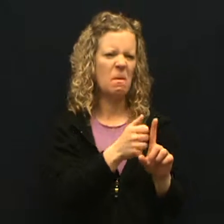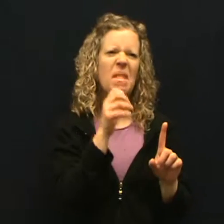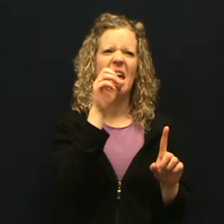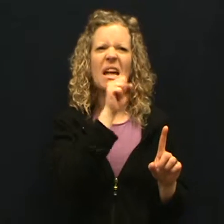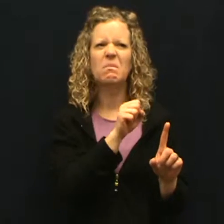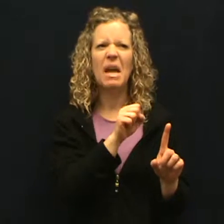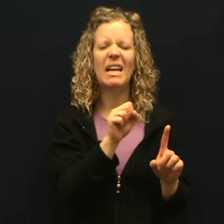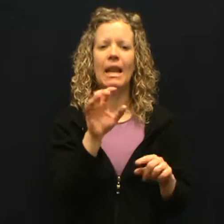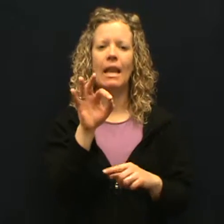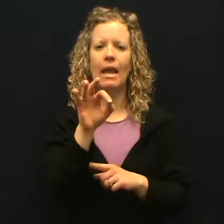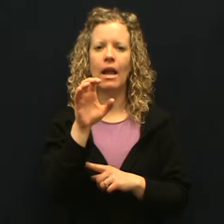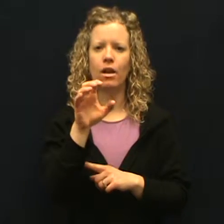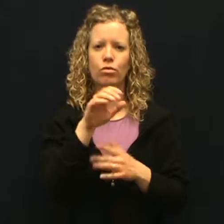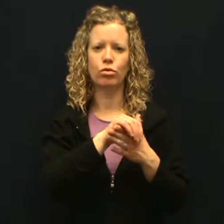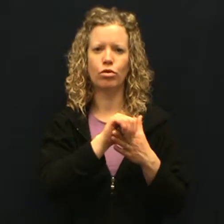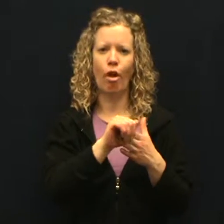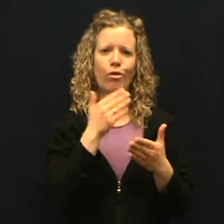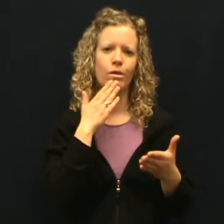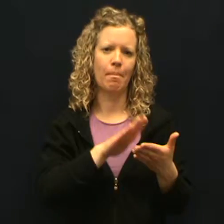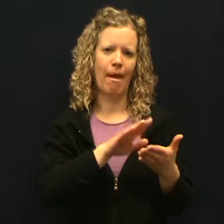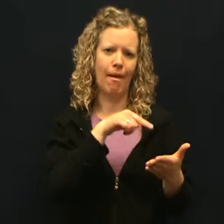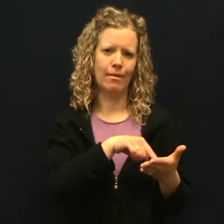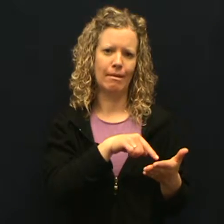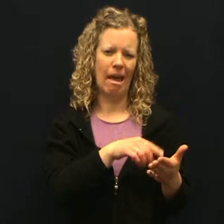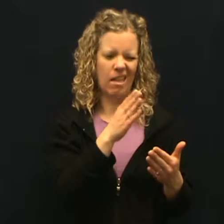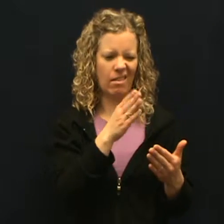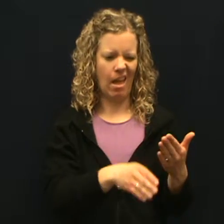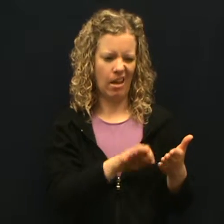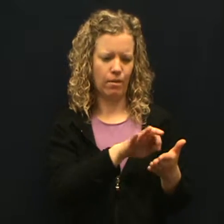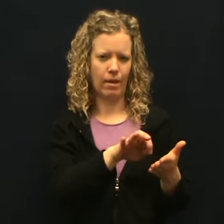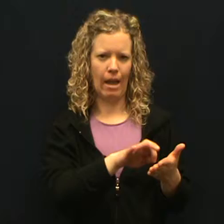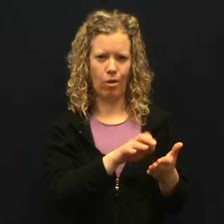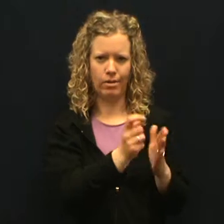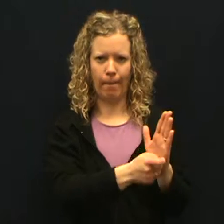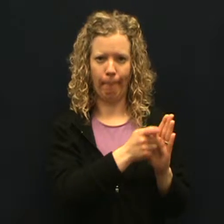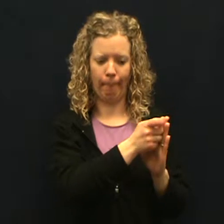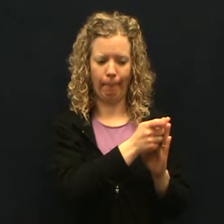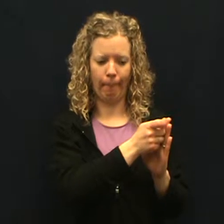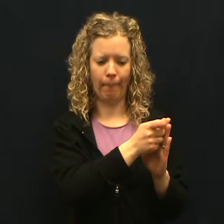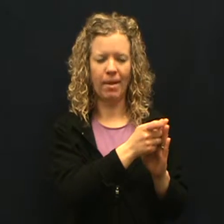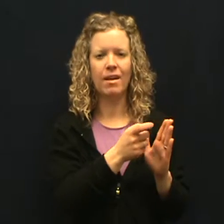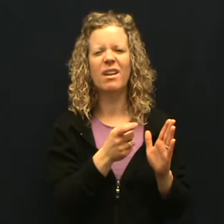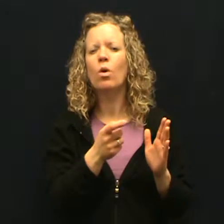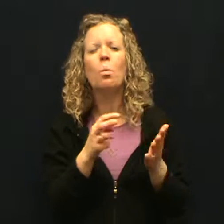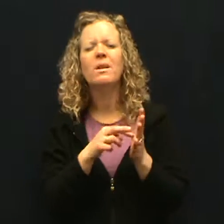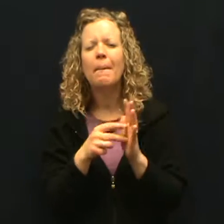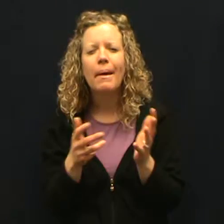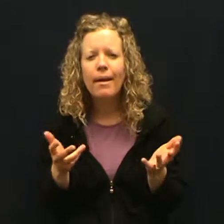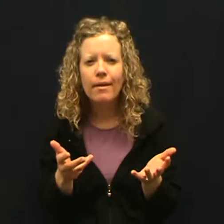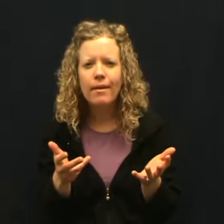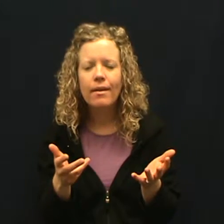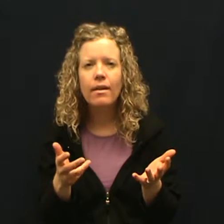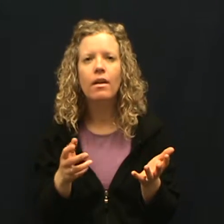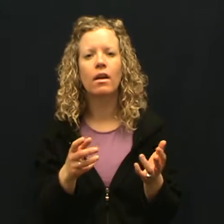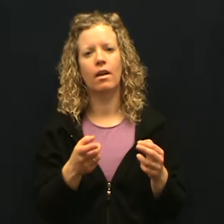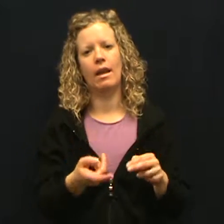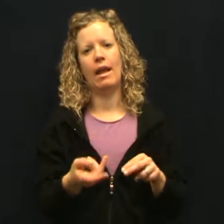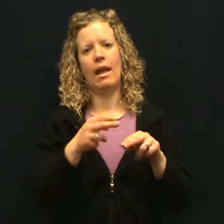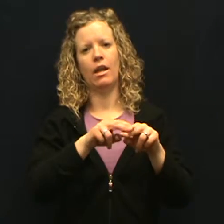the end of an accounting period. And so what are we doing? What we're doing is we are increasing our contra account, so